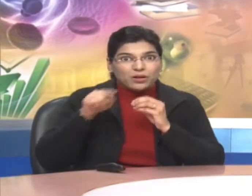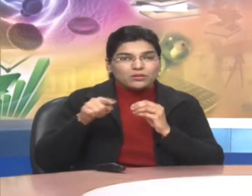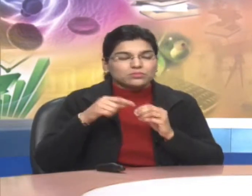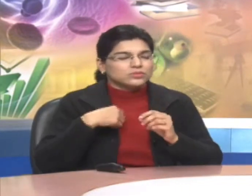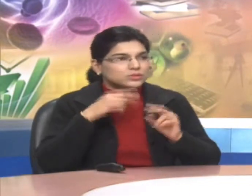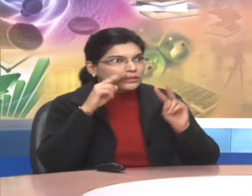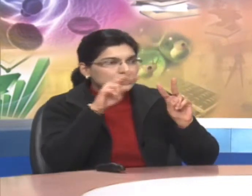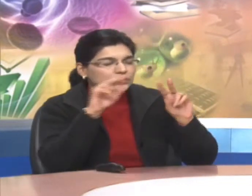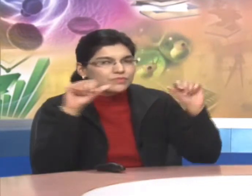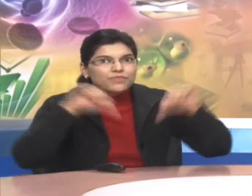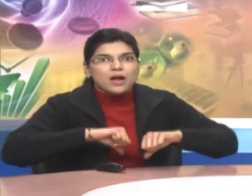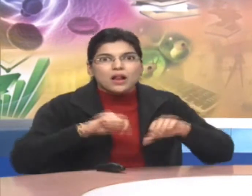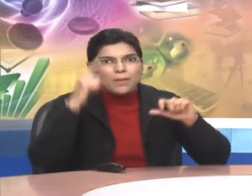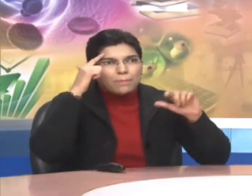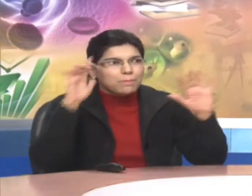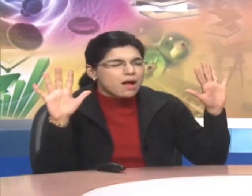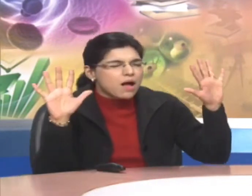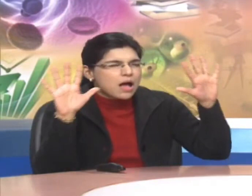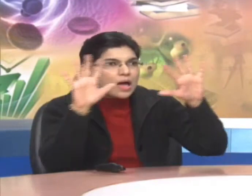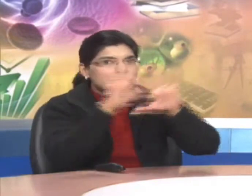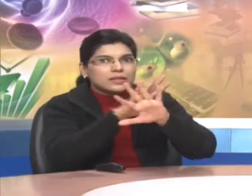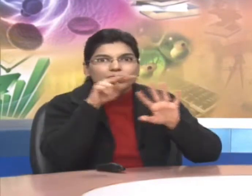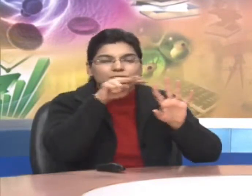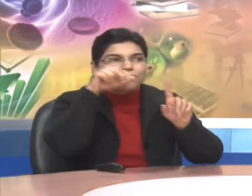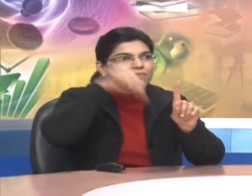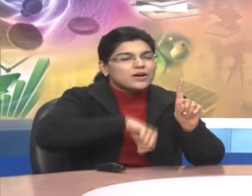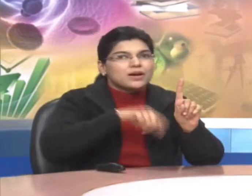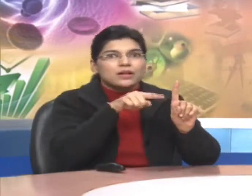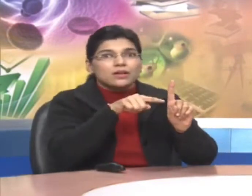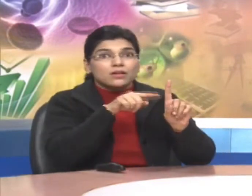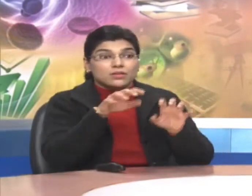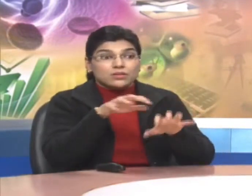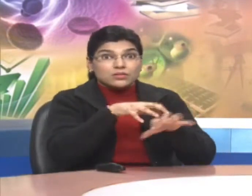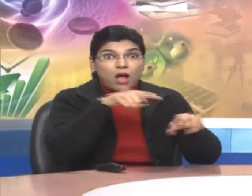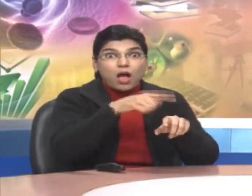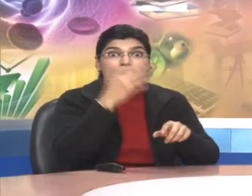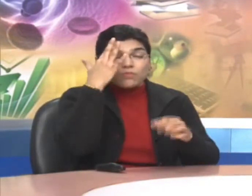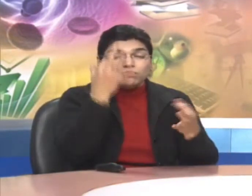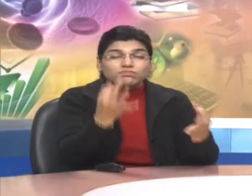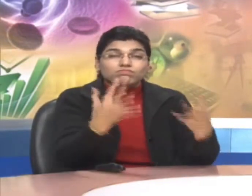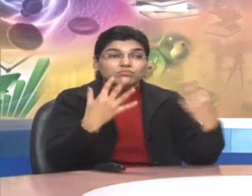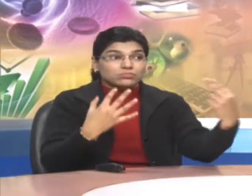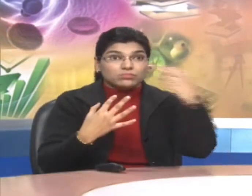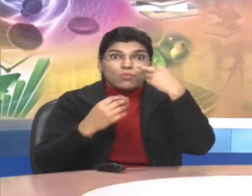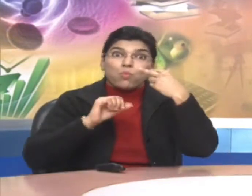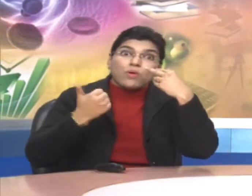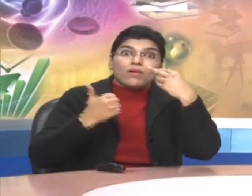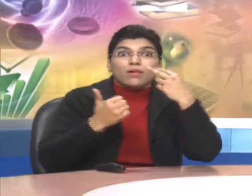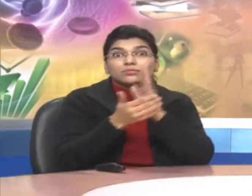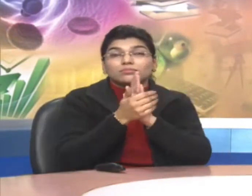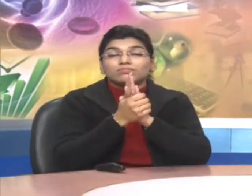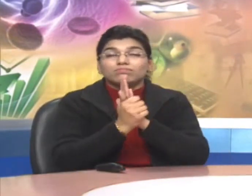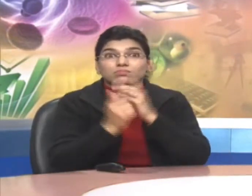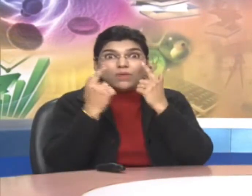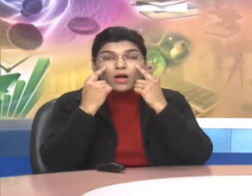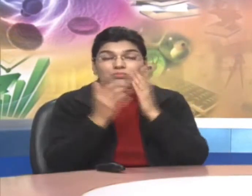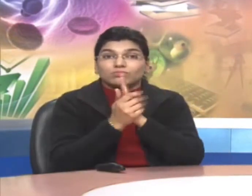Flight was useless, for in the dark the tiger would be more sure footed than